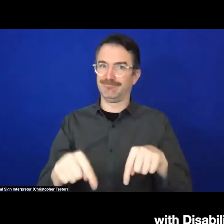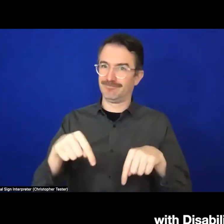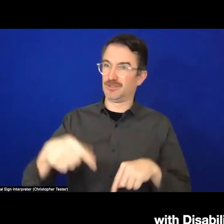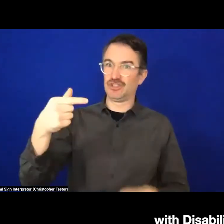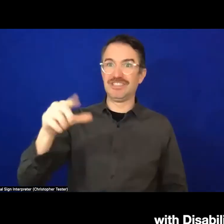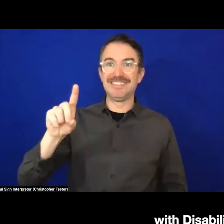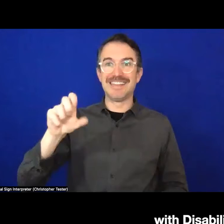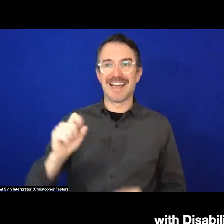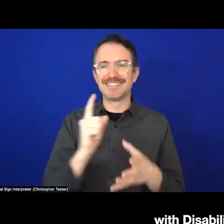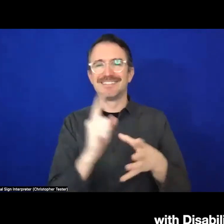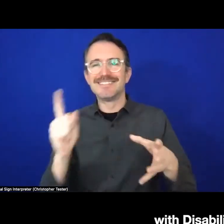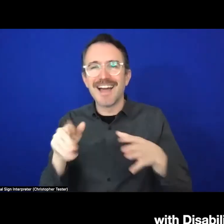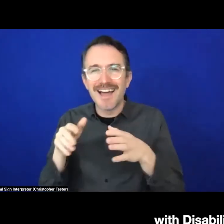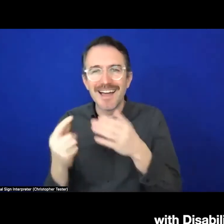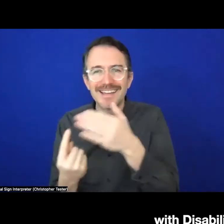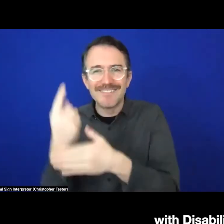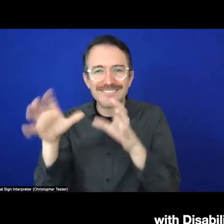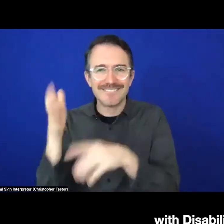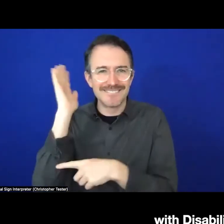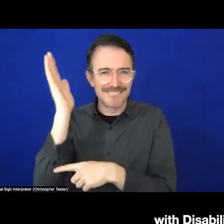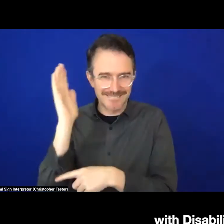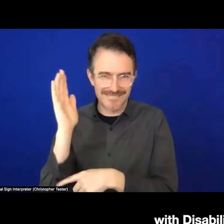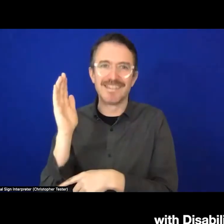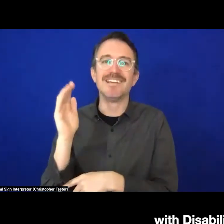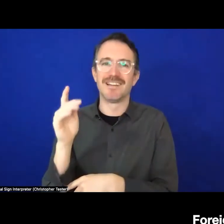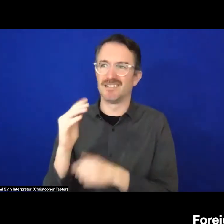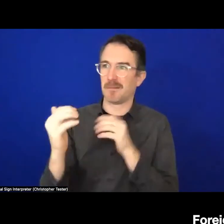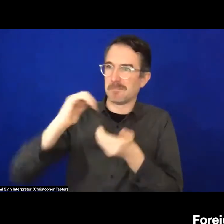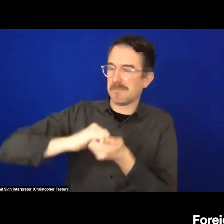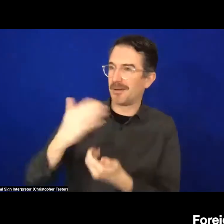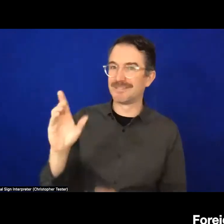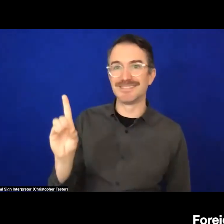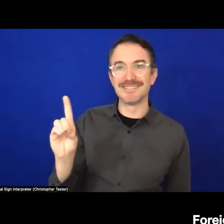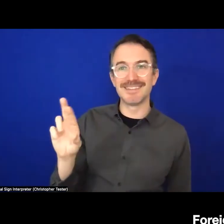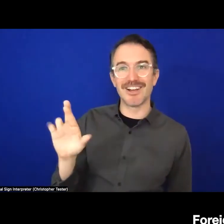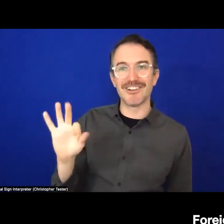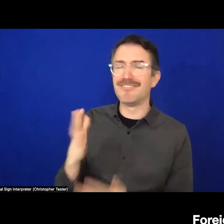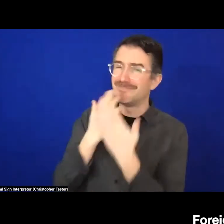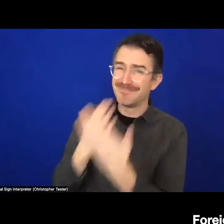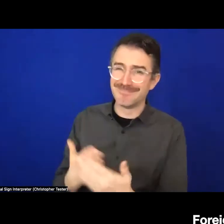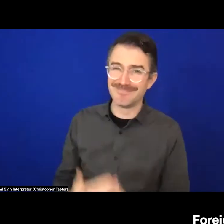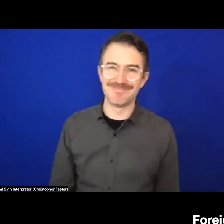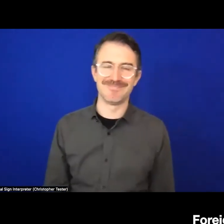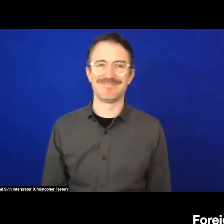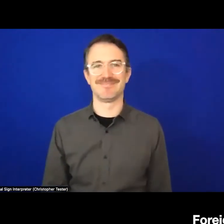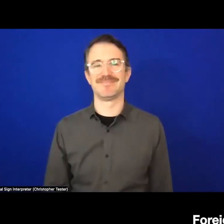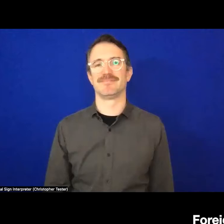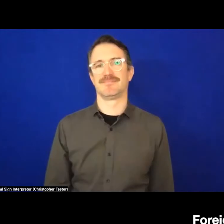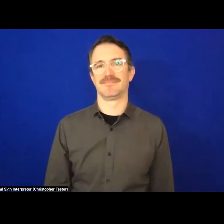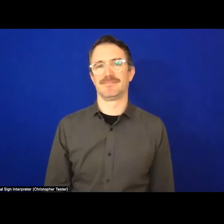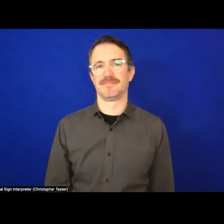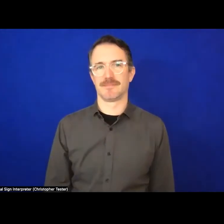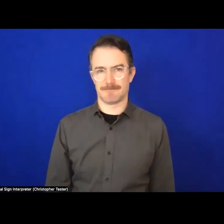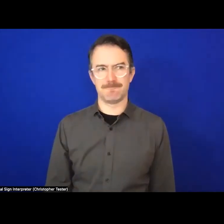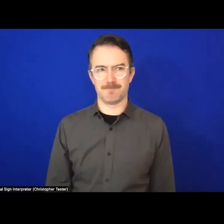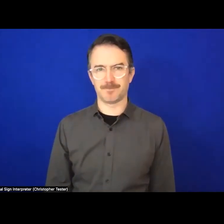in collaboration with Disability Rights Fund, Disability Rights Advocacy Fund, Foreign Commonwealth and Development Office, and